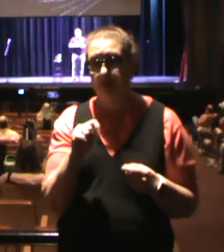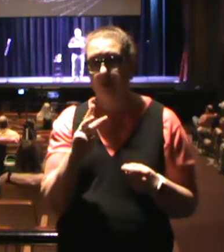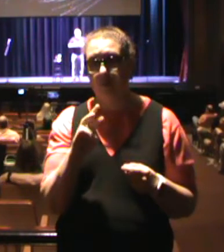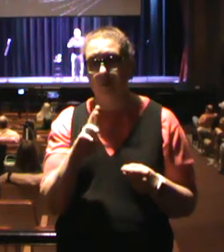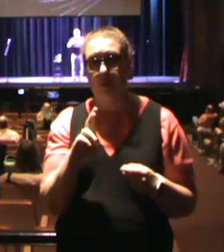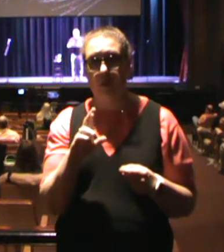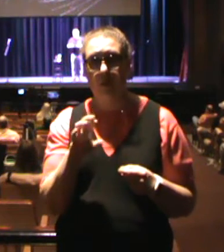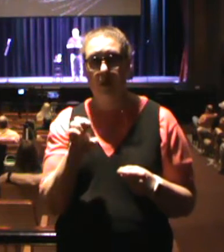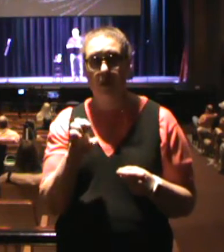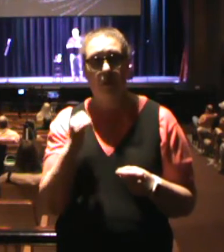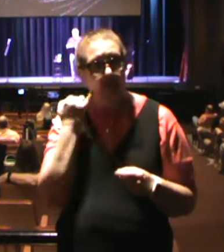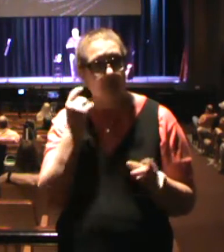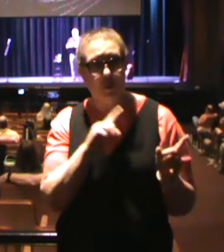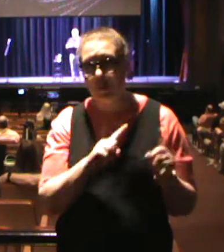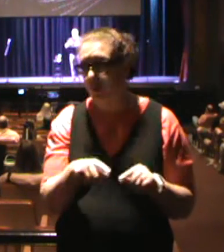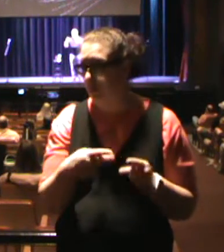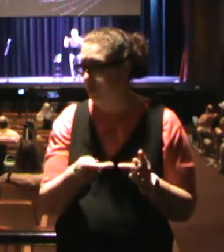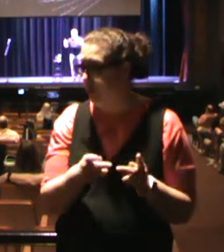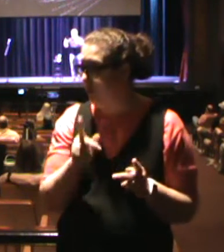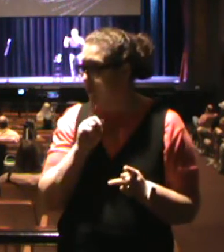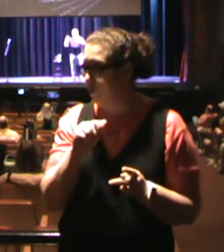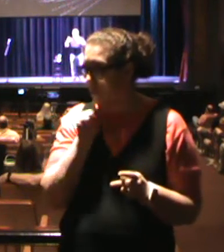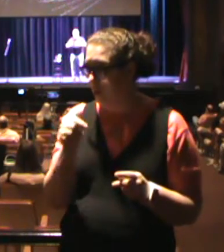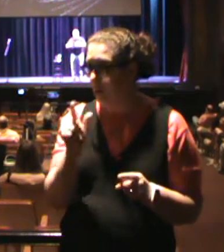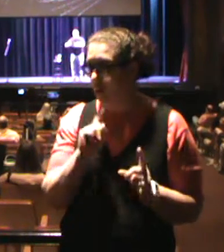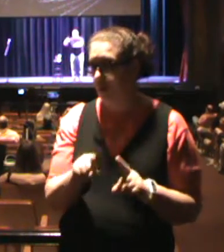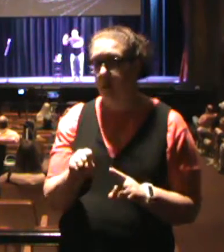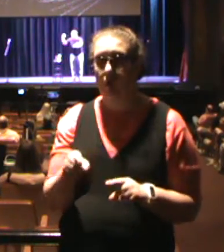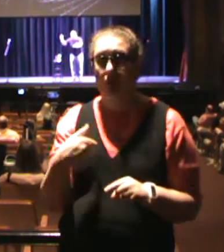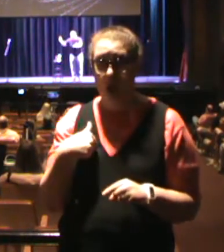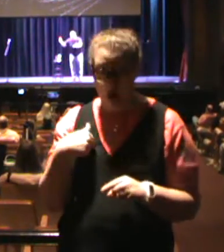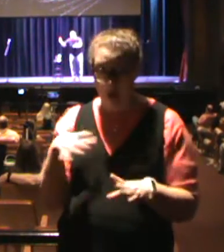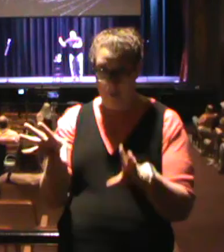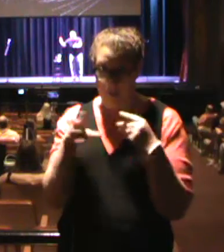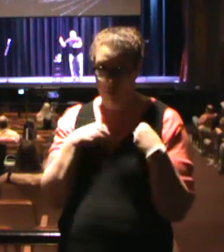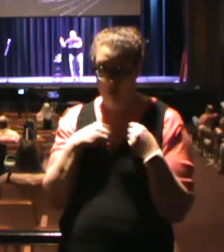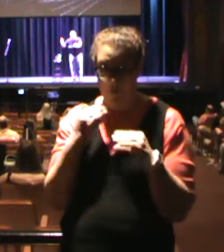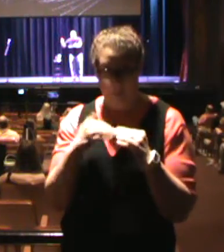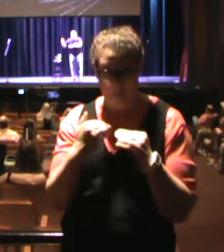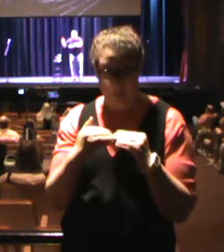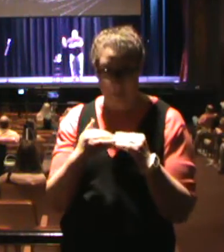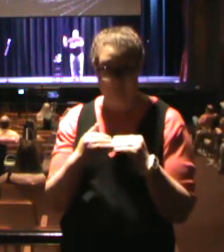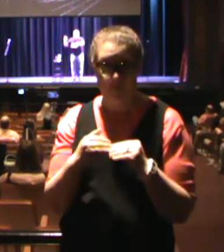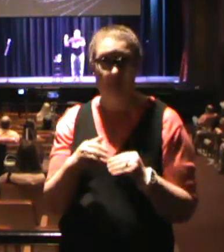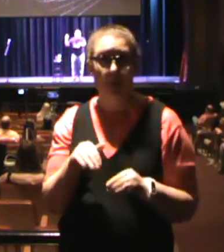That's a good thing. You should want accountability in your life.